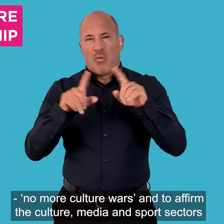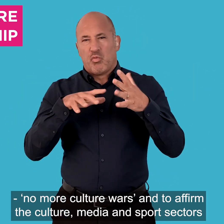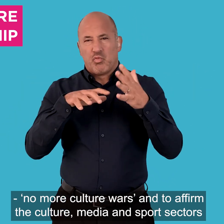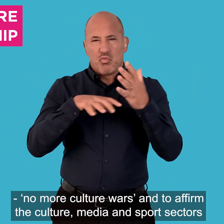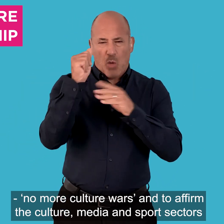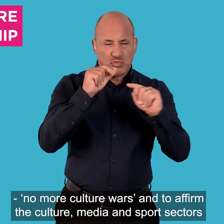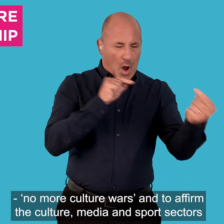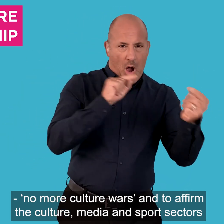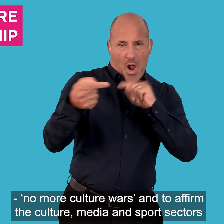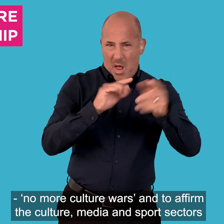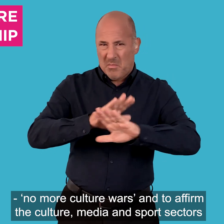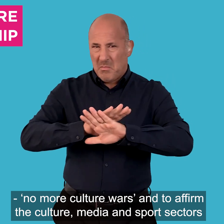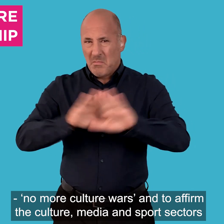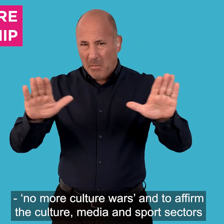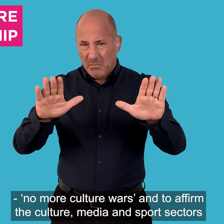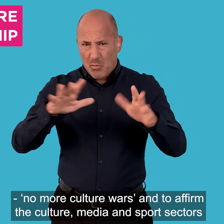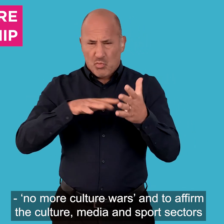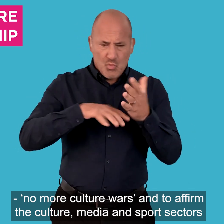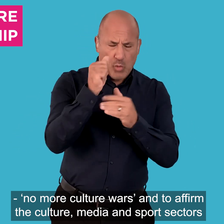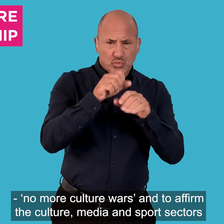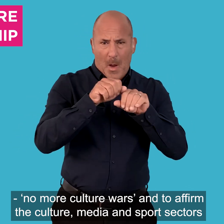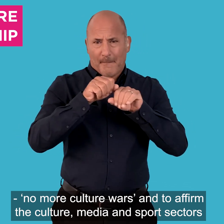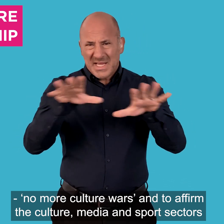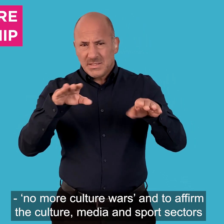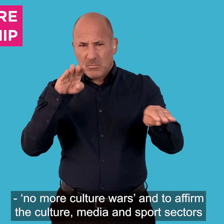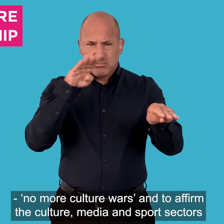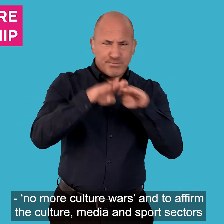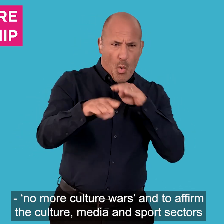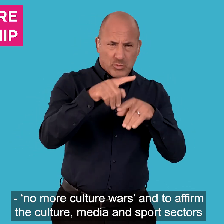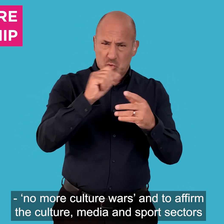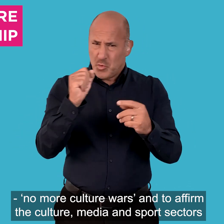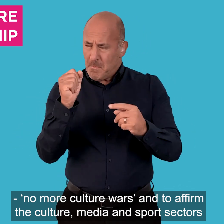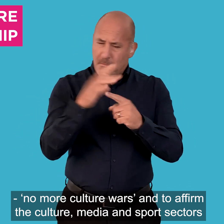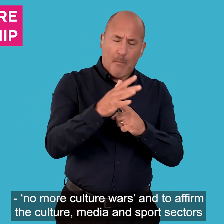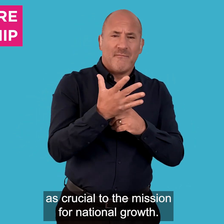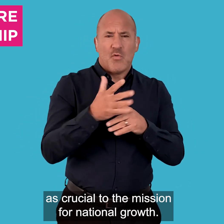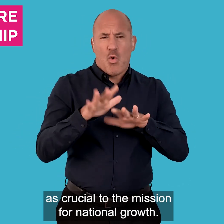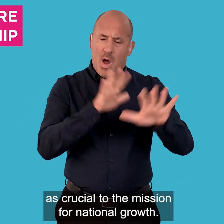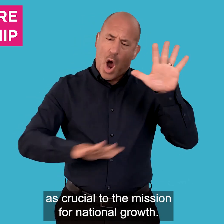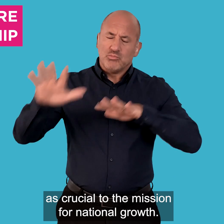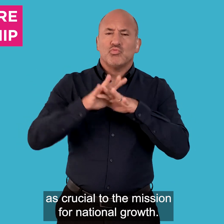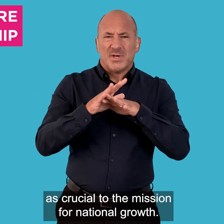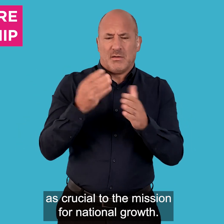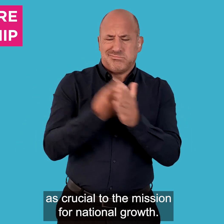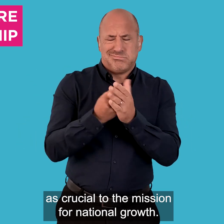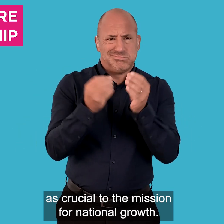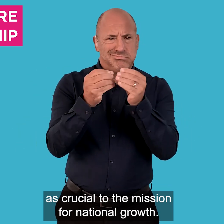No more culture wars, and to affirm the culture, media and sports sectors are crucial to the mission